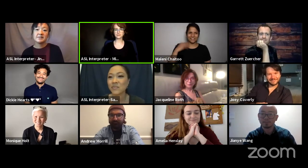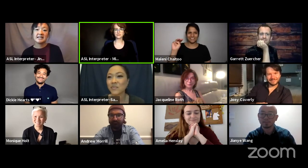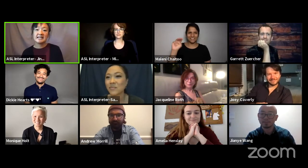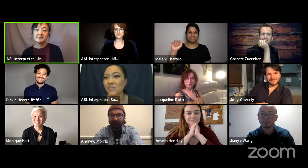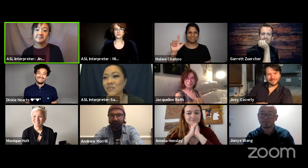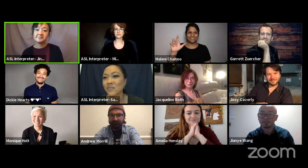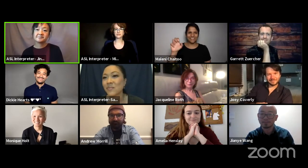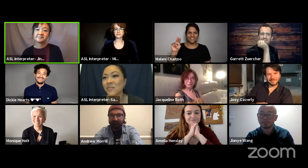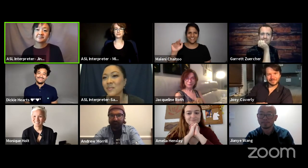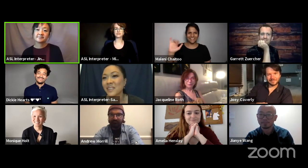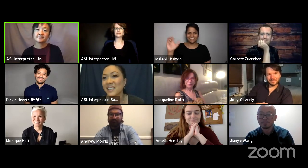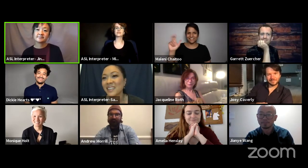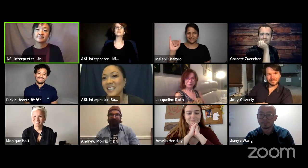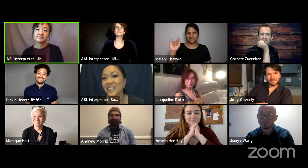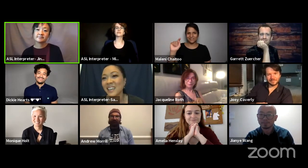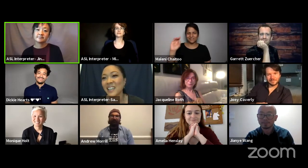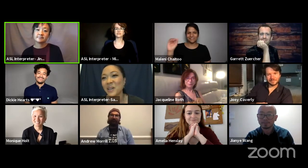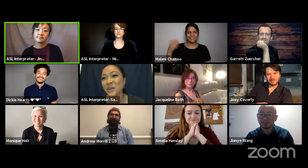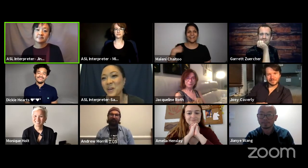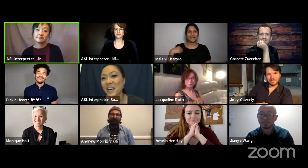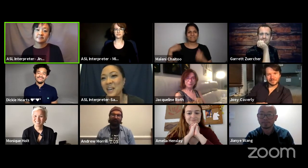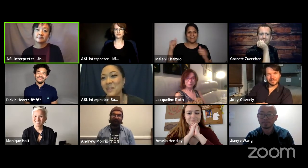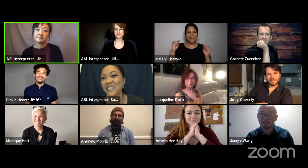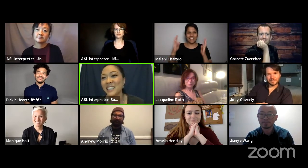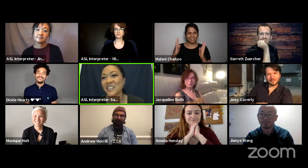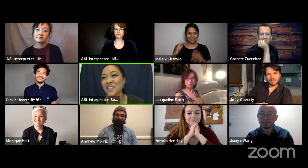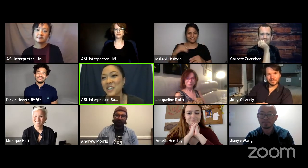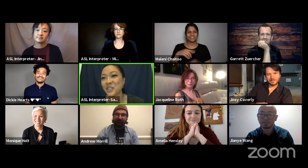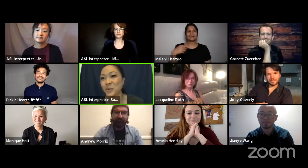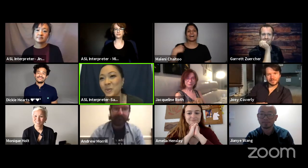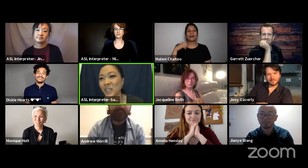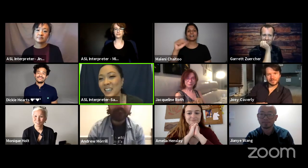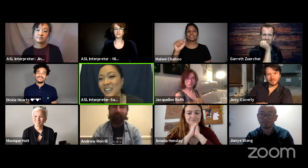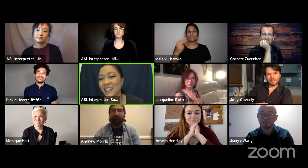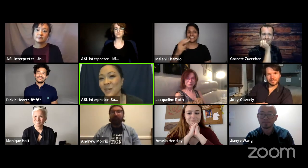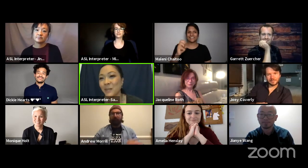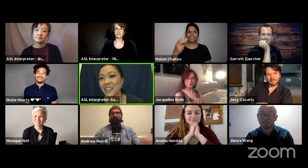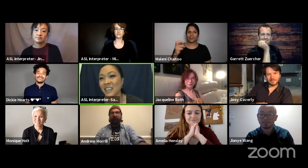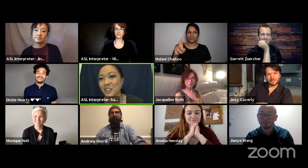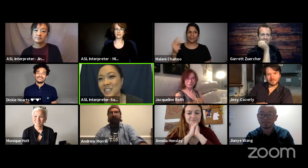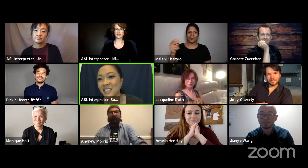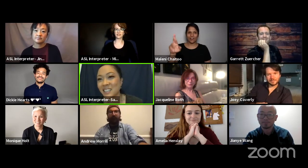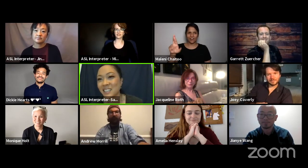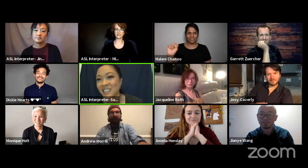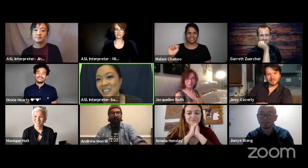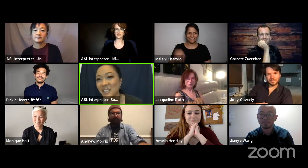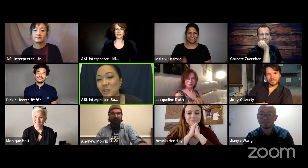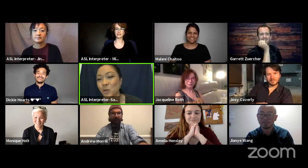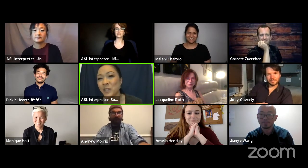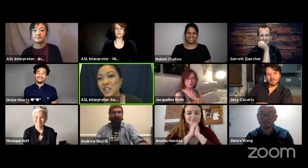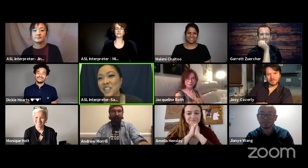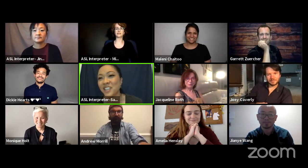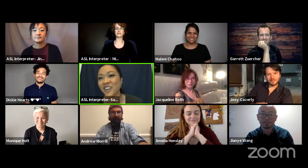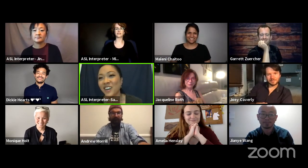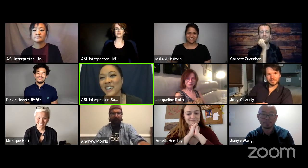Maleni? Hello, I'm Maleni Chaitoo, and I'm an actress in this. I go by she, her, and